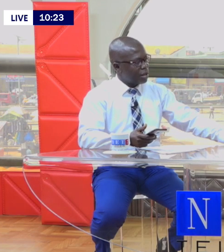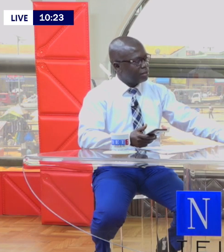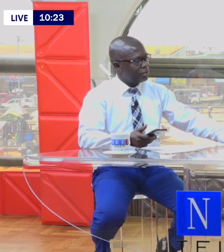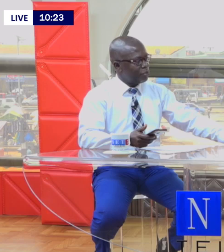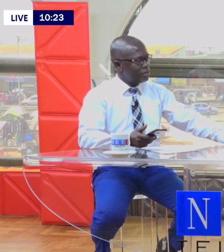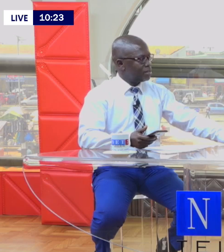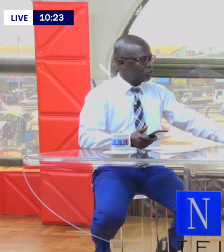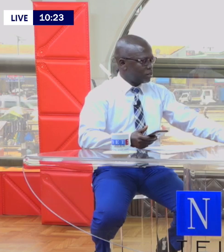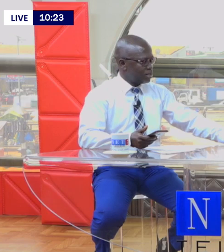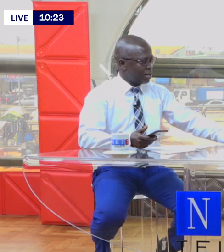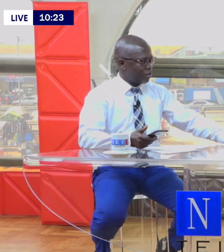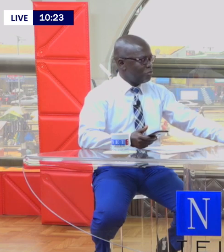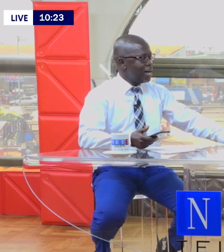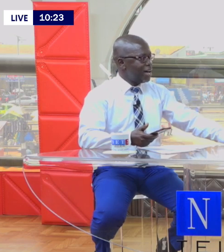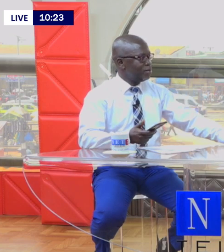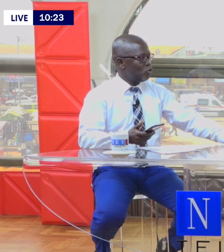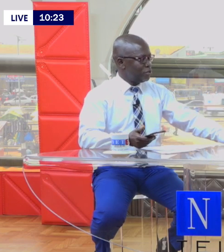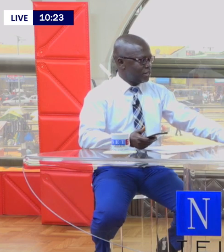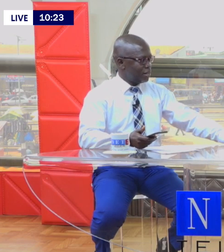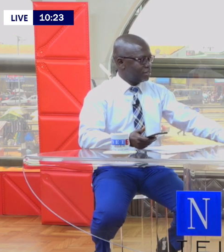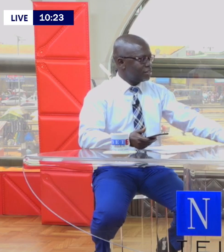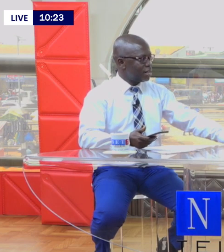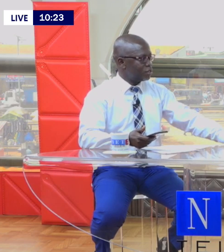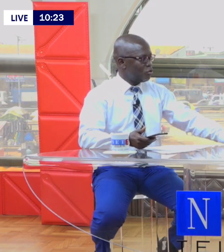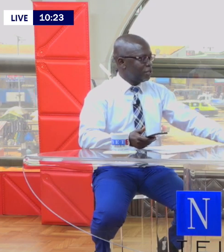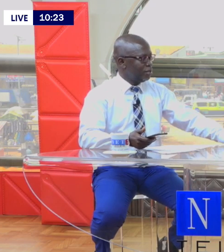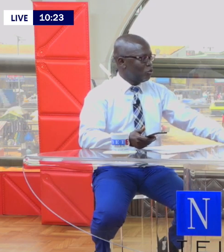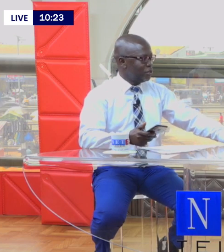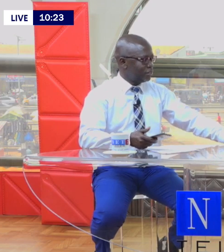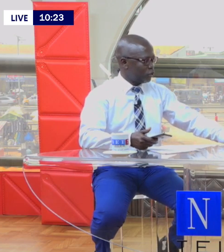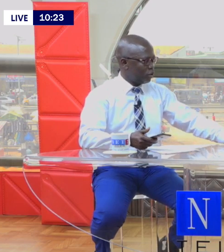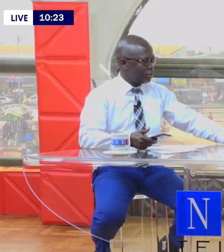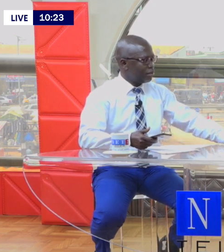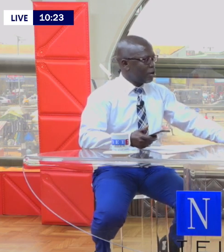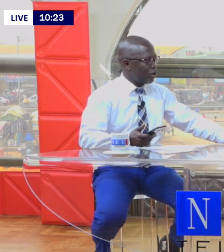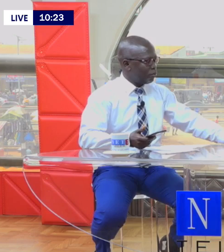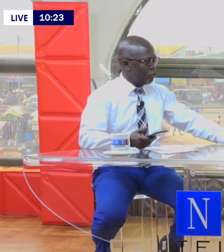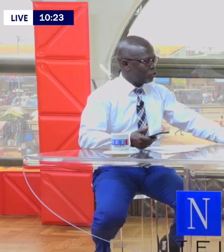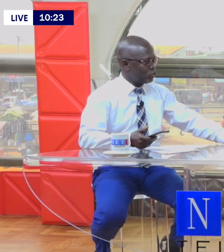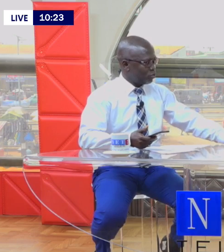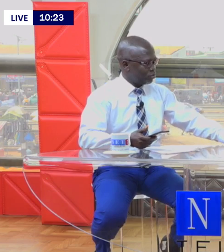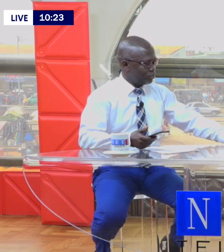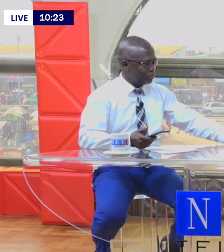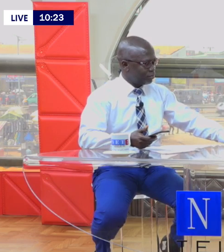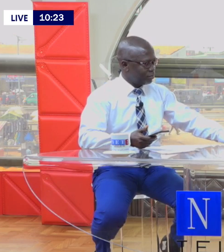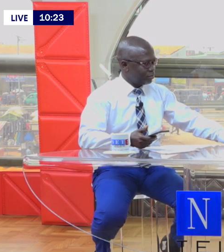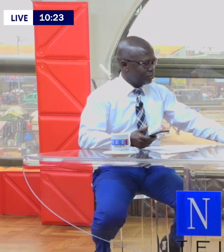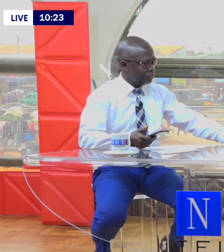problems. And the reason, so they say, obi ni mobi, and tiesa answer obi ni mobi ntino, ye ma kwa ima omontu. Yo.